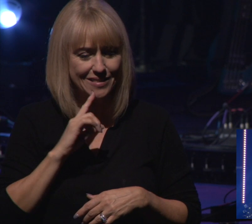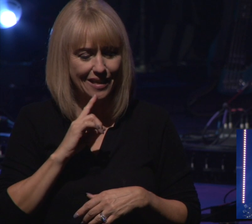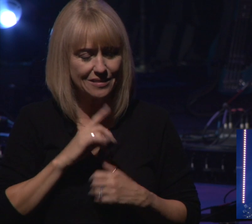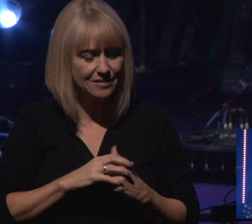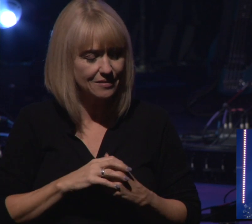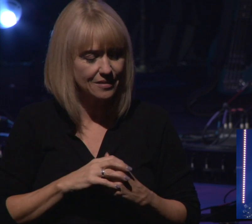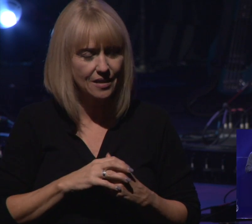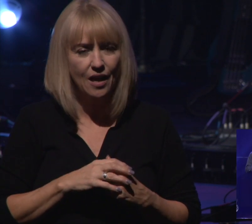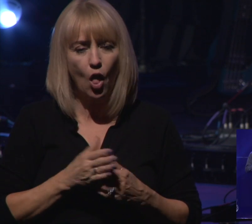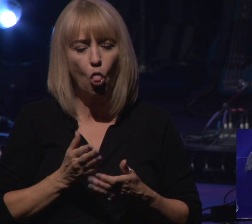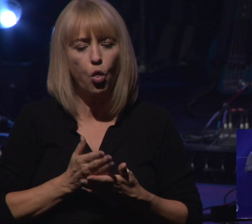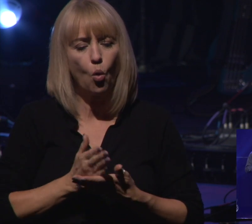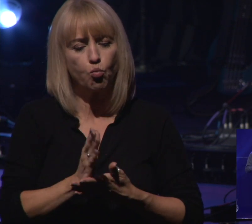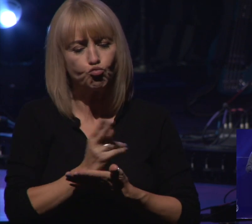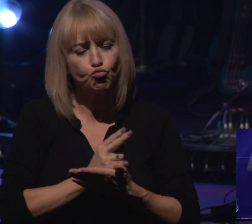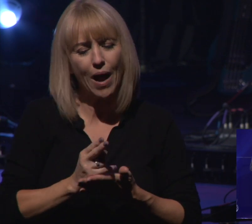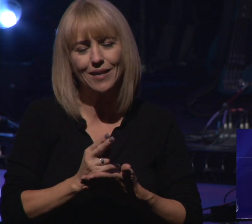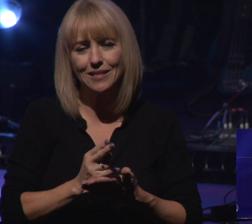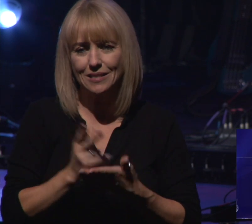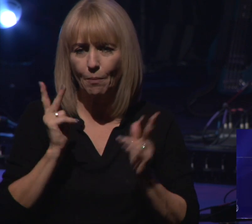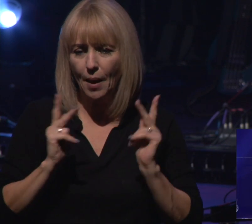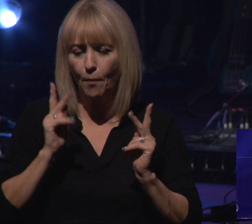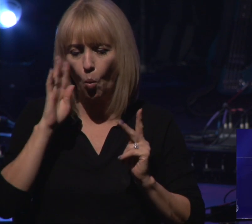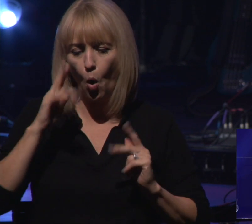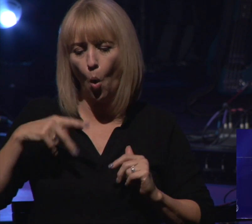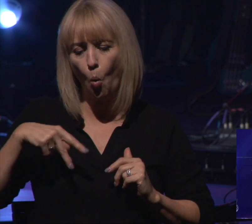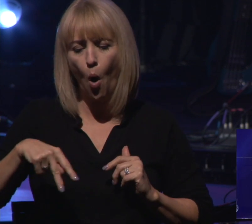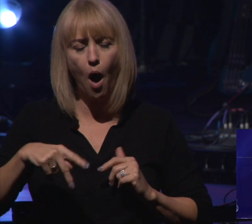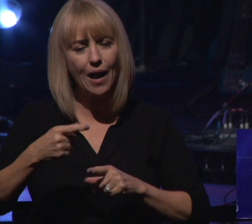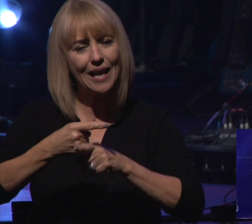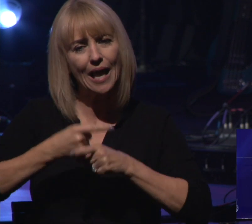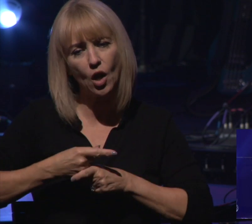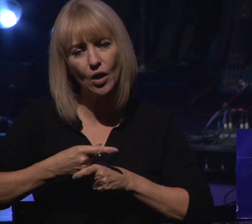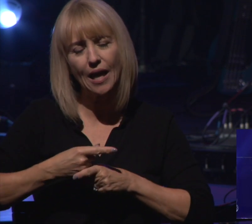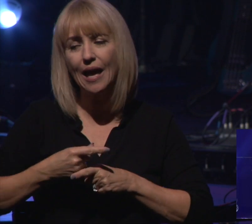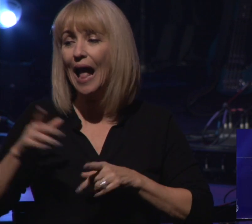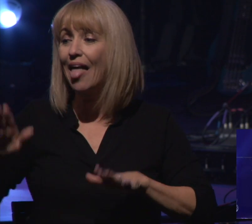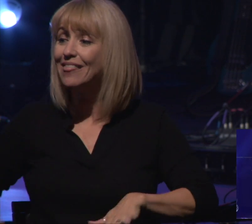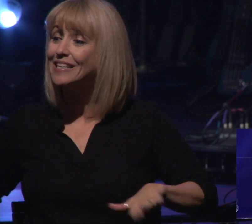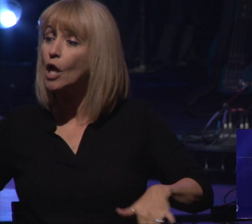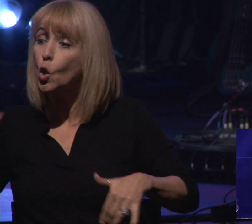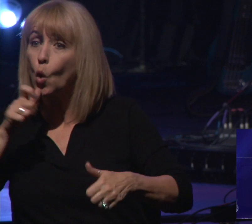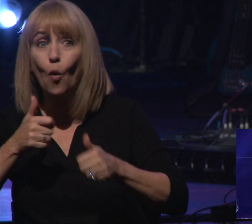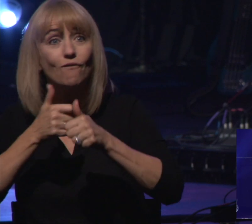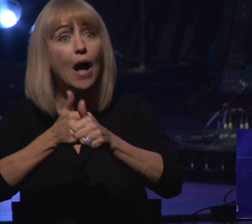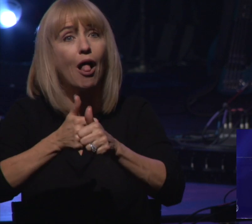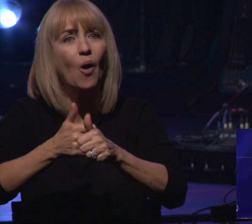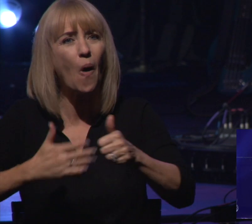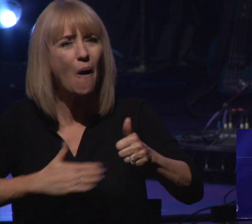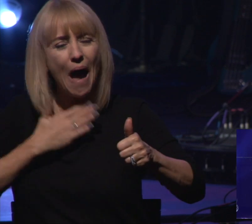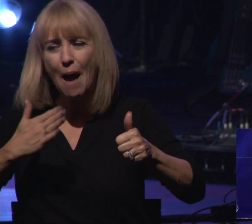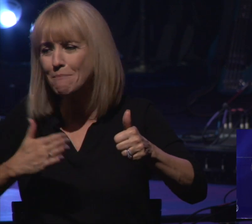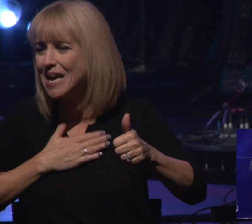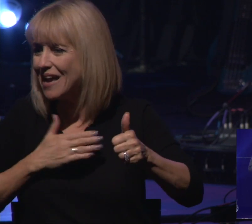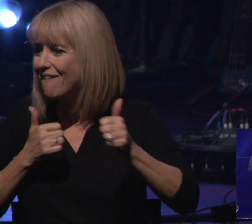It says, the righteous walk in integrity, and happy are the children who follow